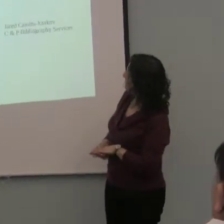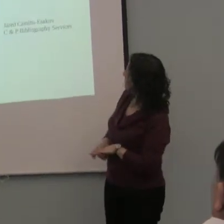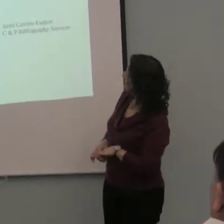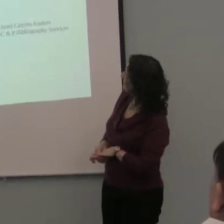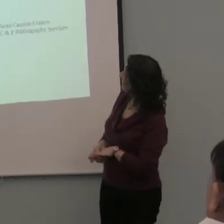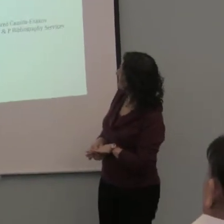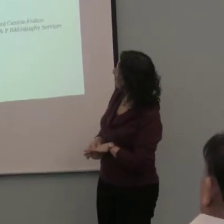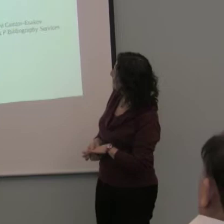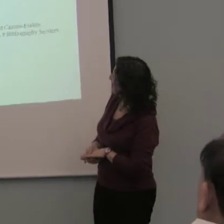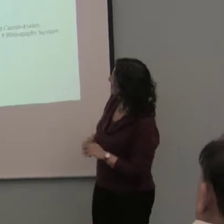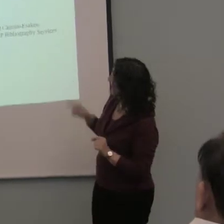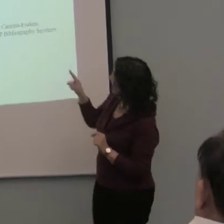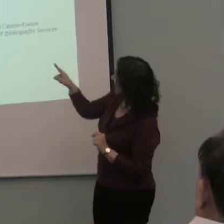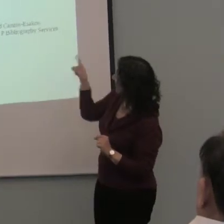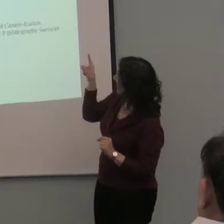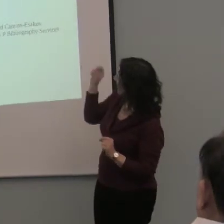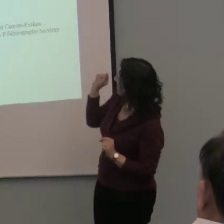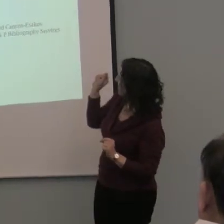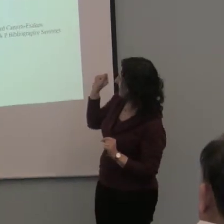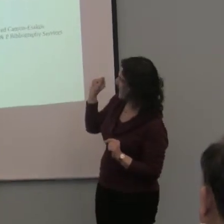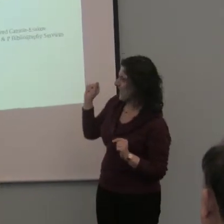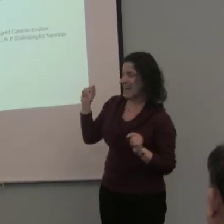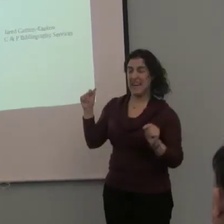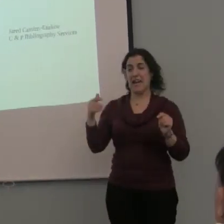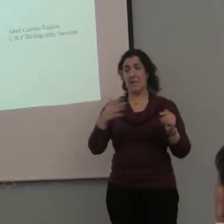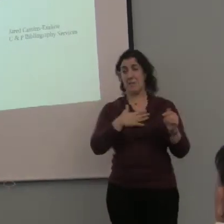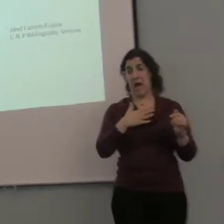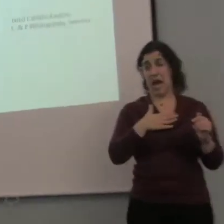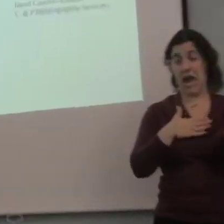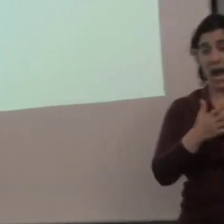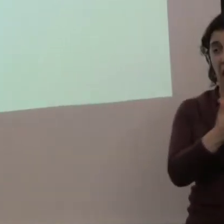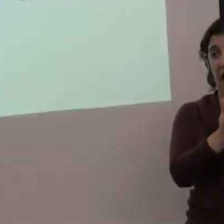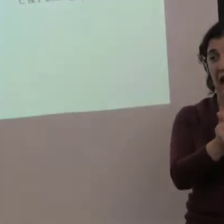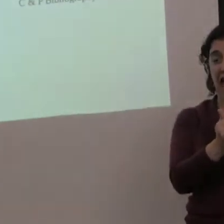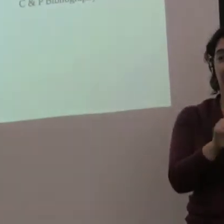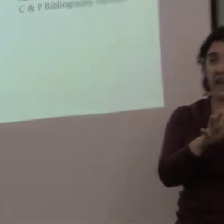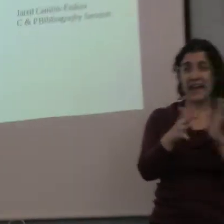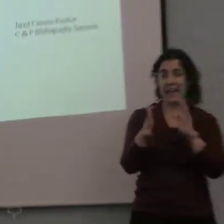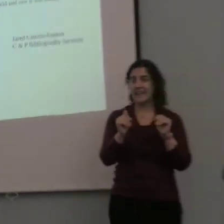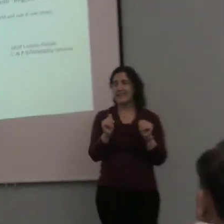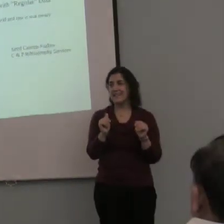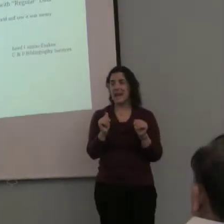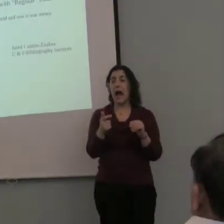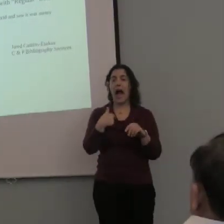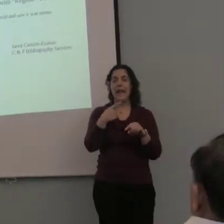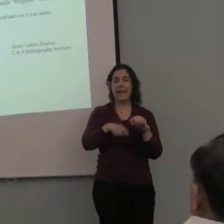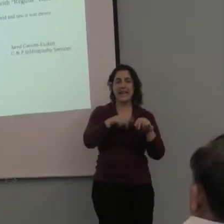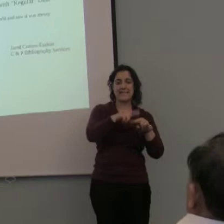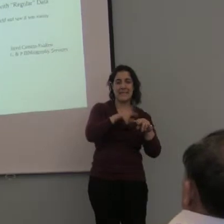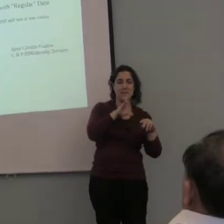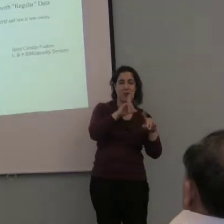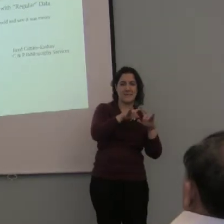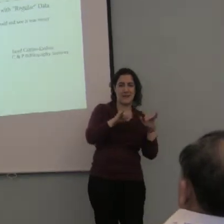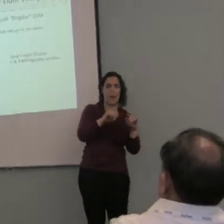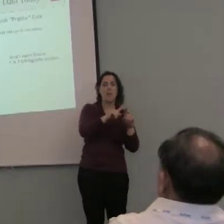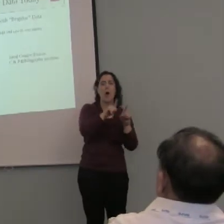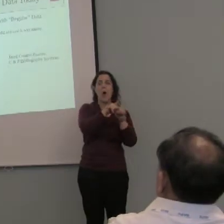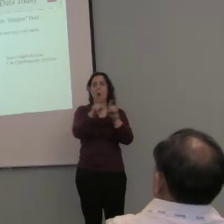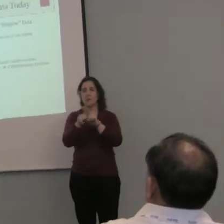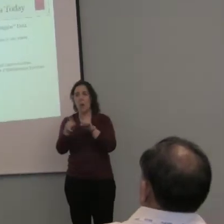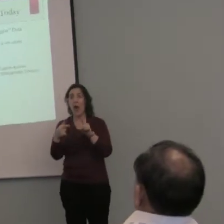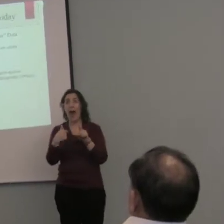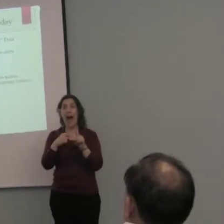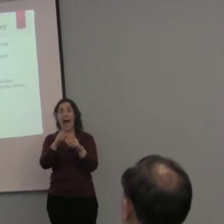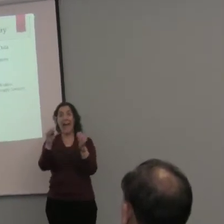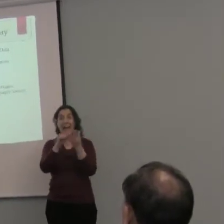But I'm capable of, along with not sitting and talking, I have trouble sticking with